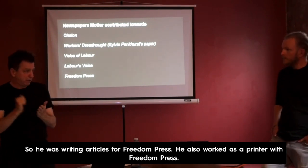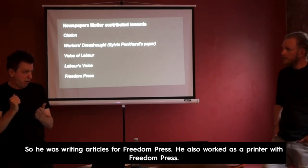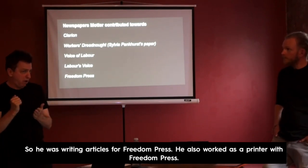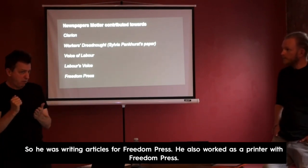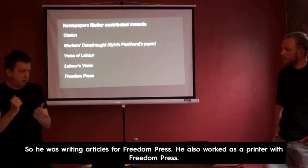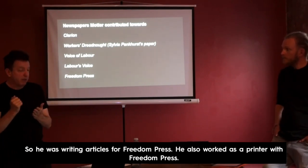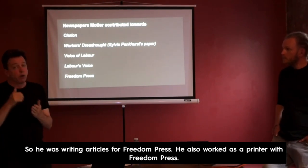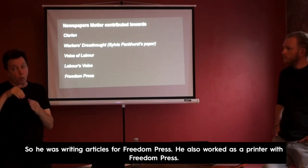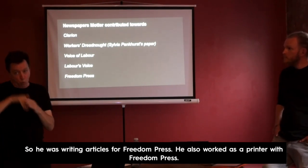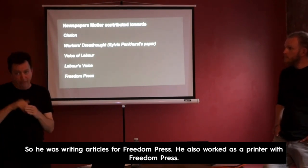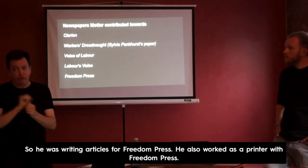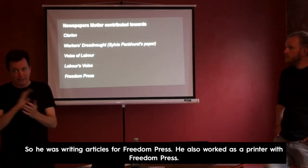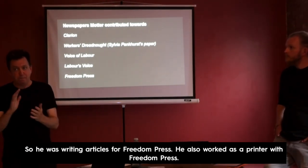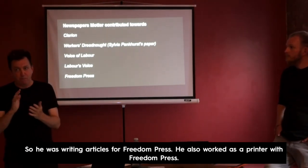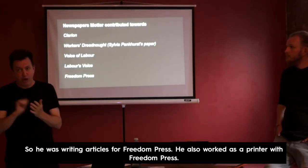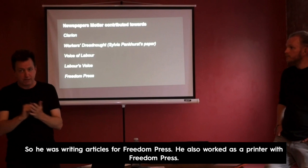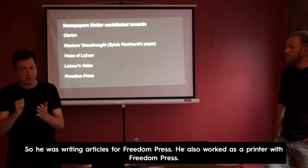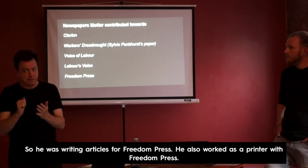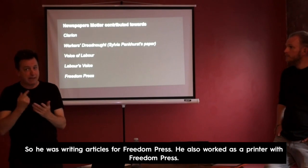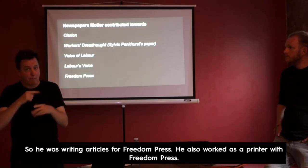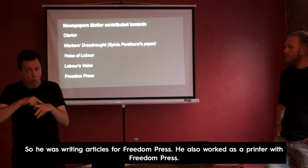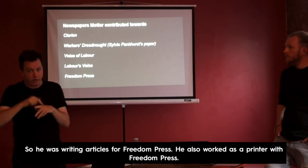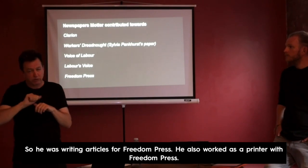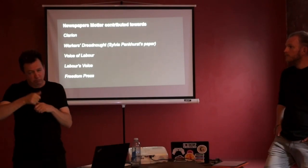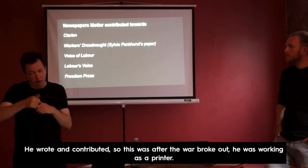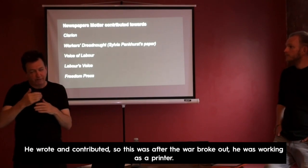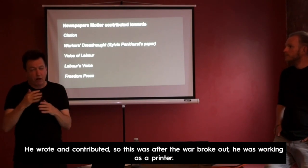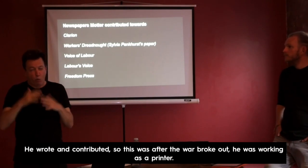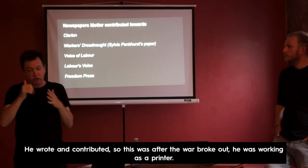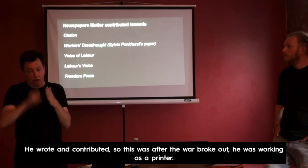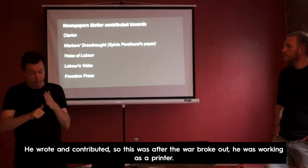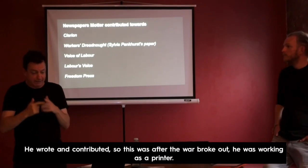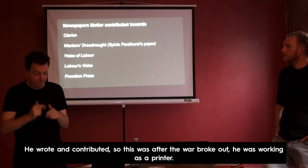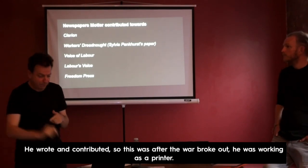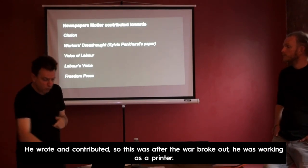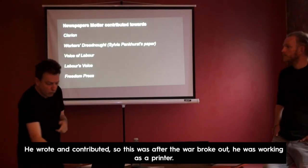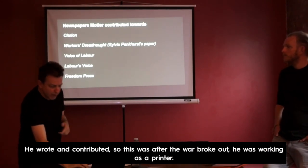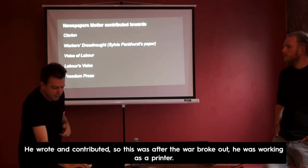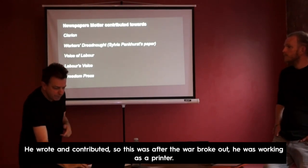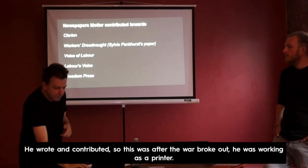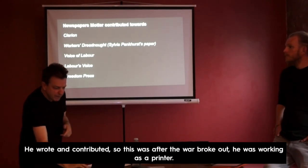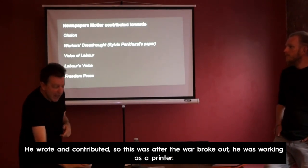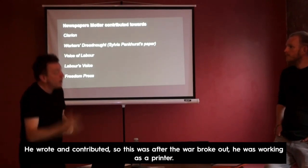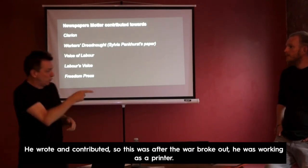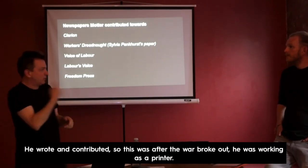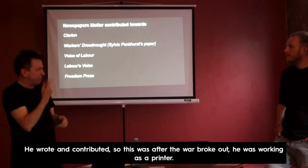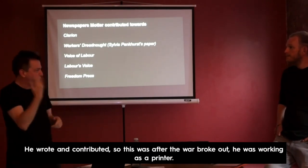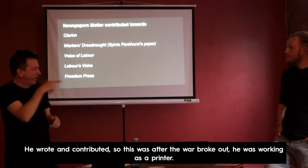He also worked as a printer with Freedom Press, so he wrote and contributed. So this was after the war broke out. He was working as a printer,